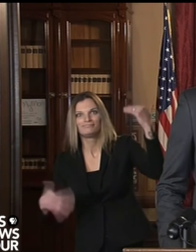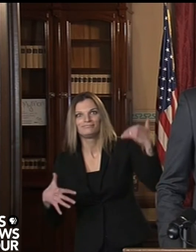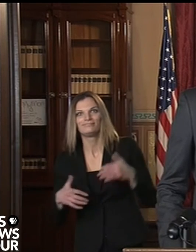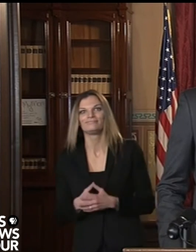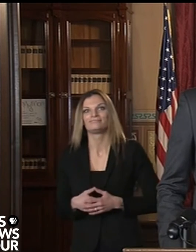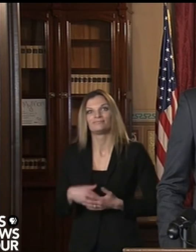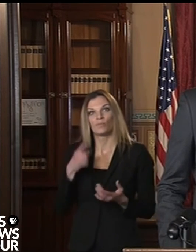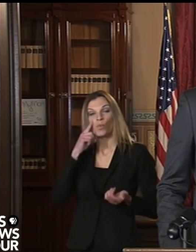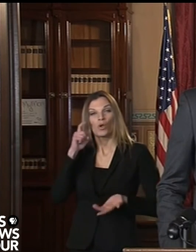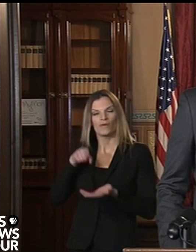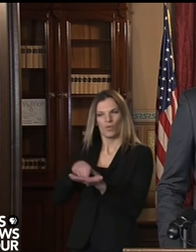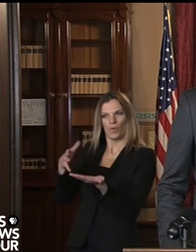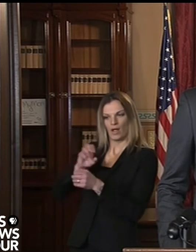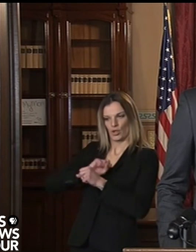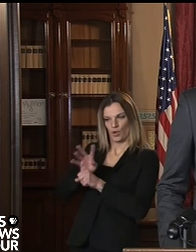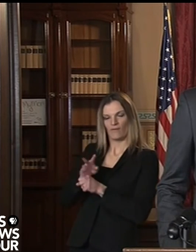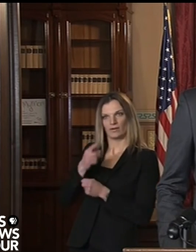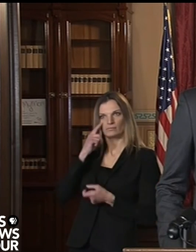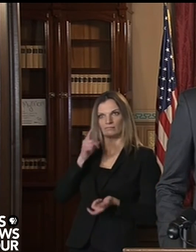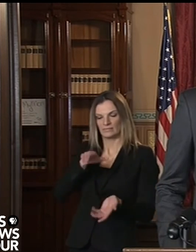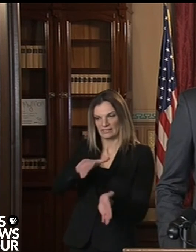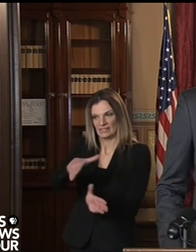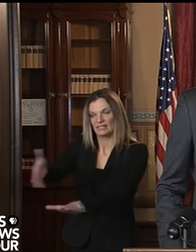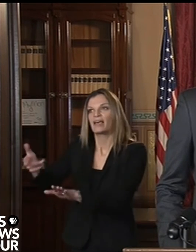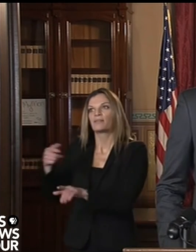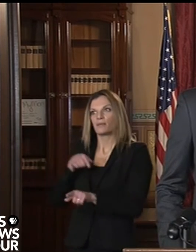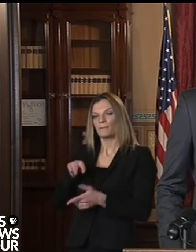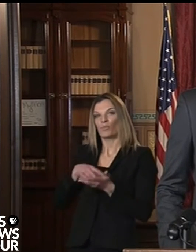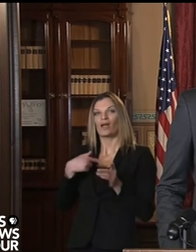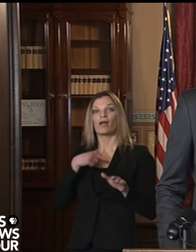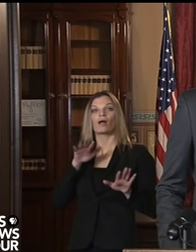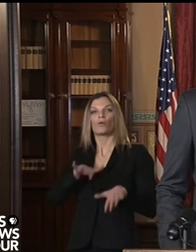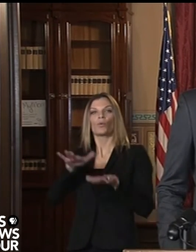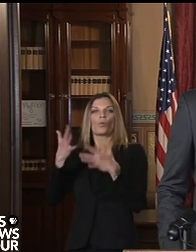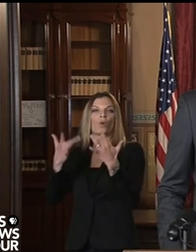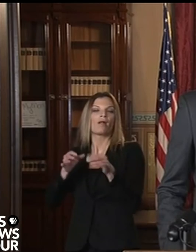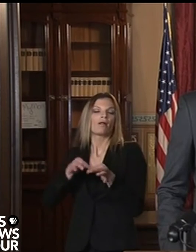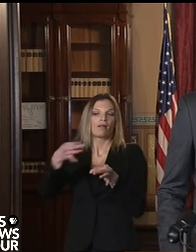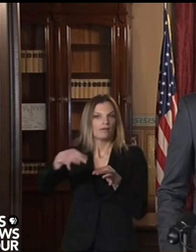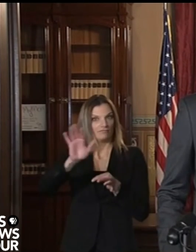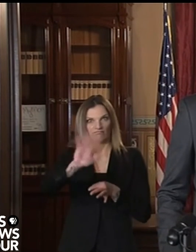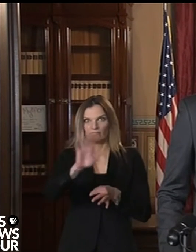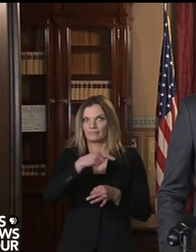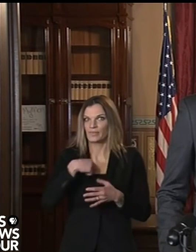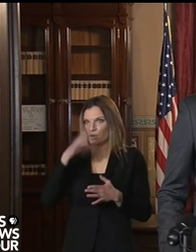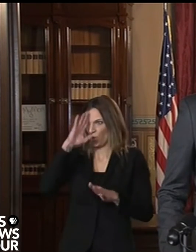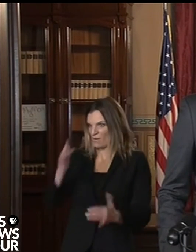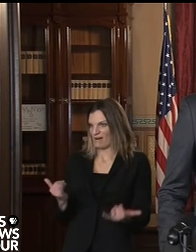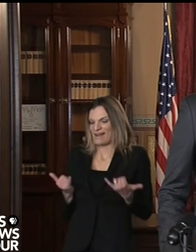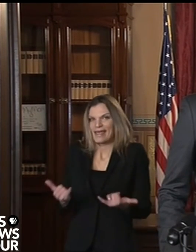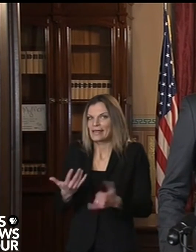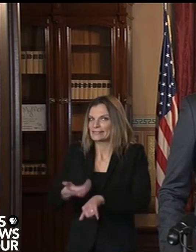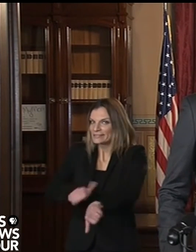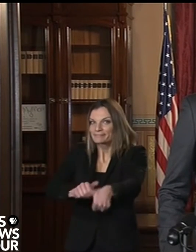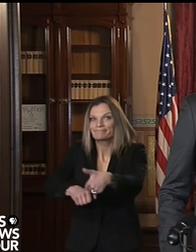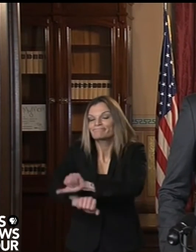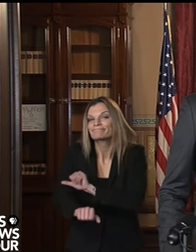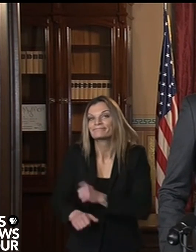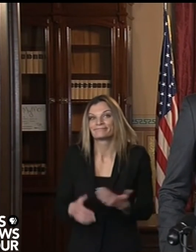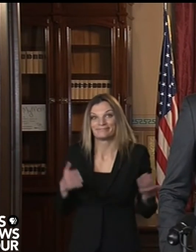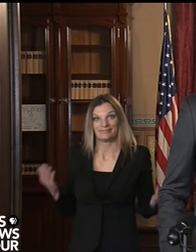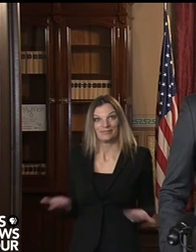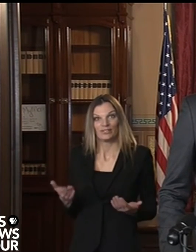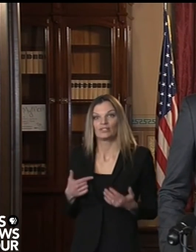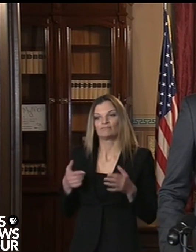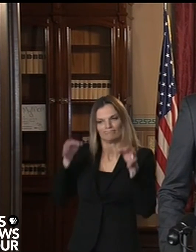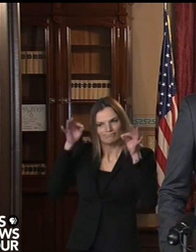themselves due to COVID, we did not wait. We took immediate action. Our state chose